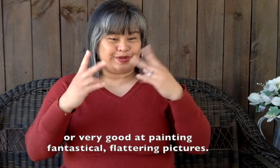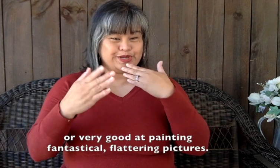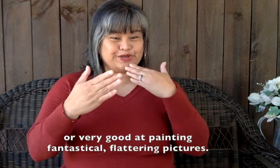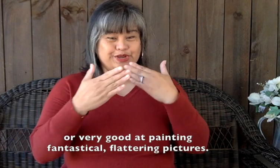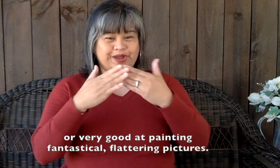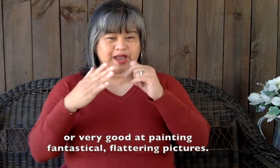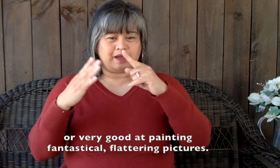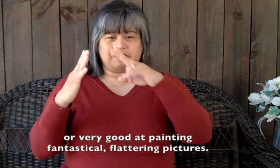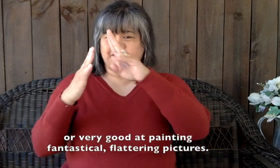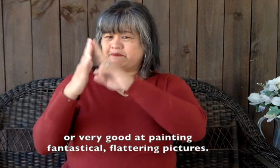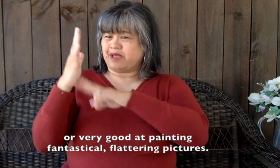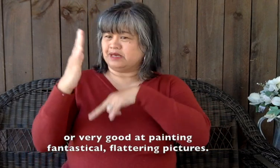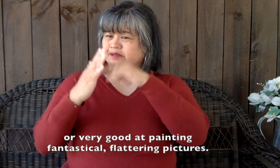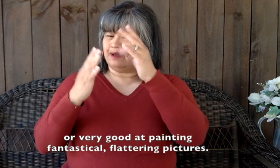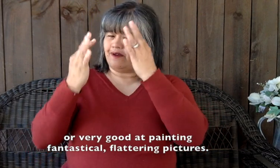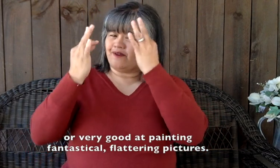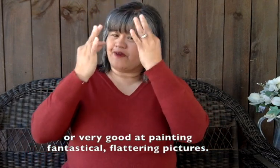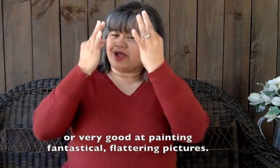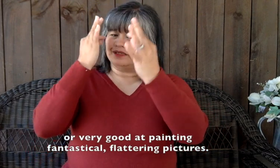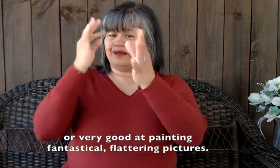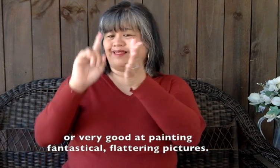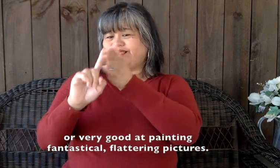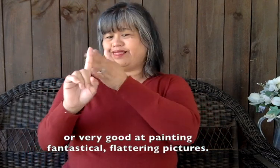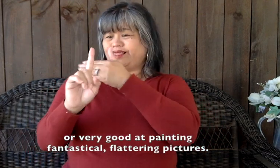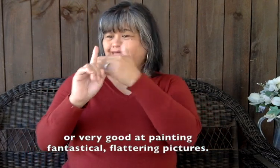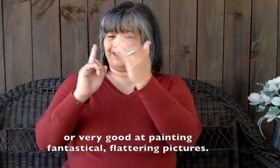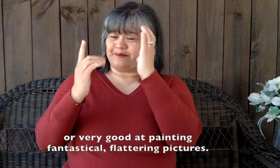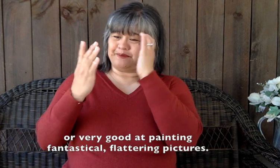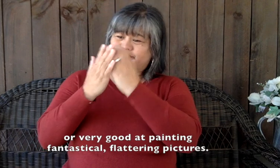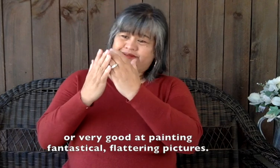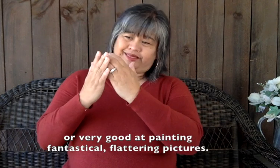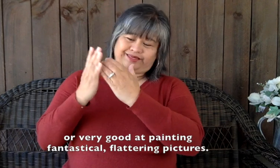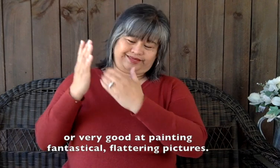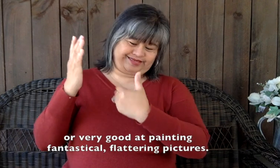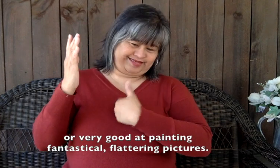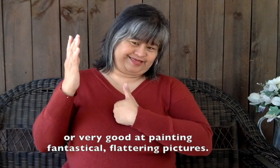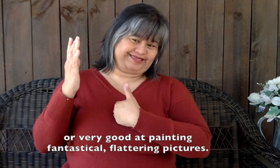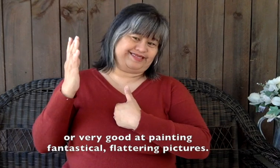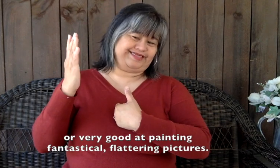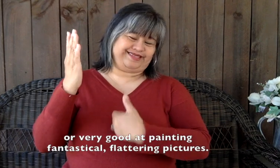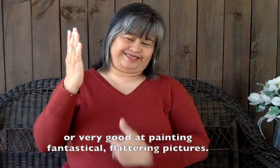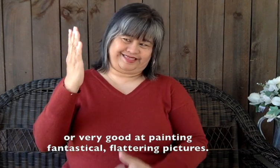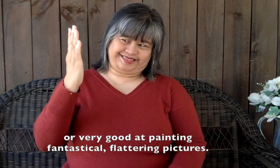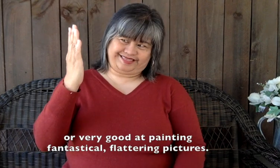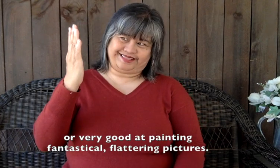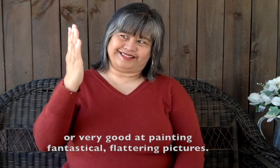or very good at painting fantastical, flattering pictures.